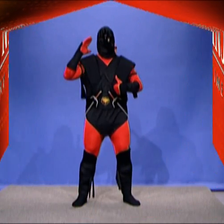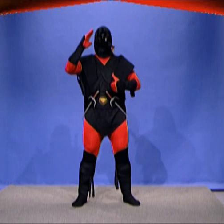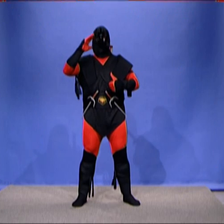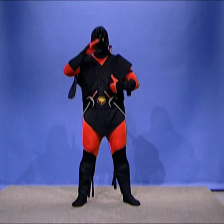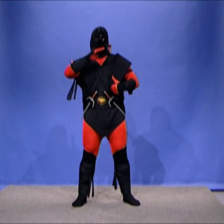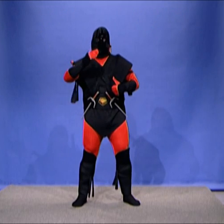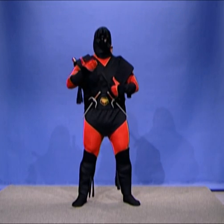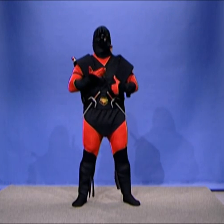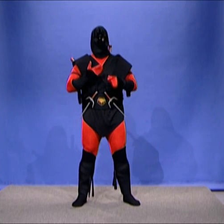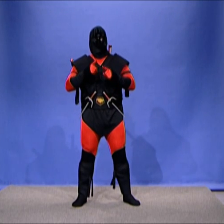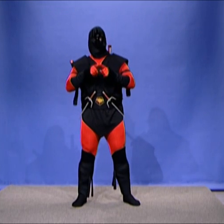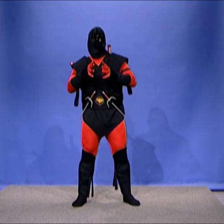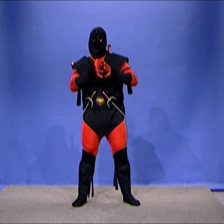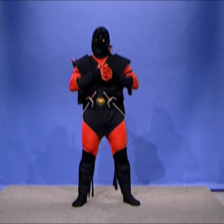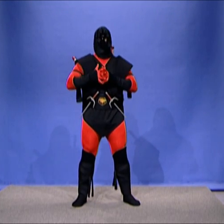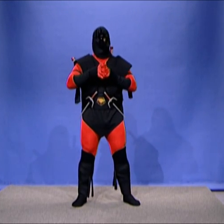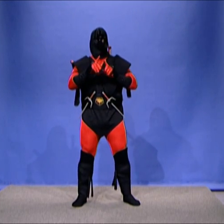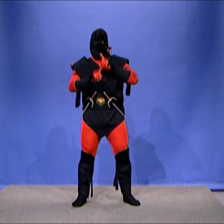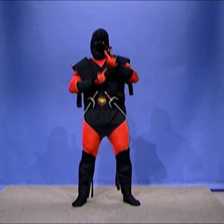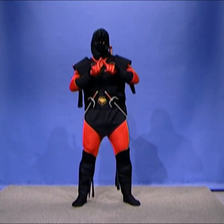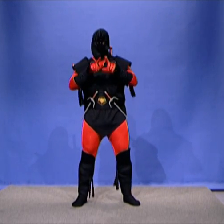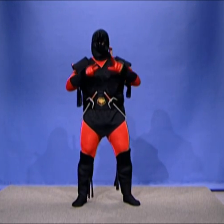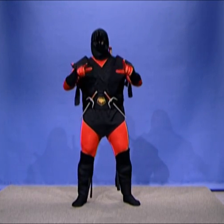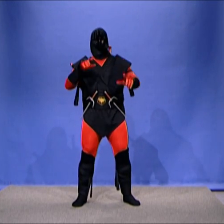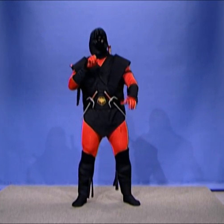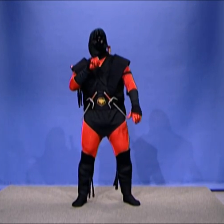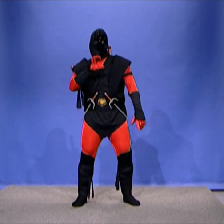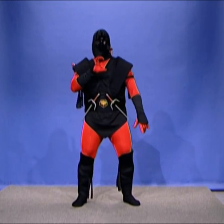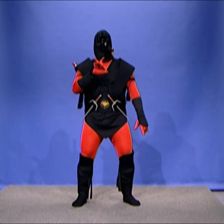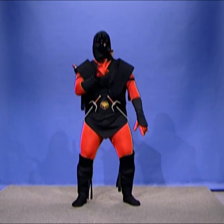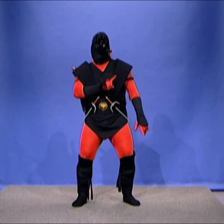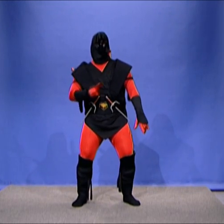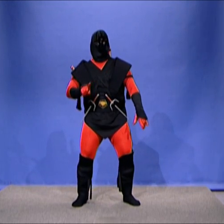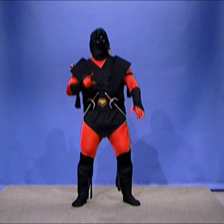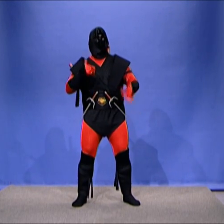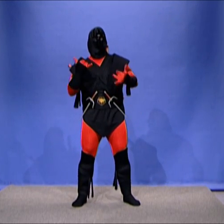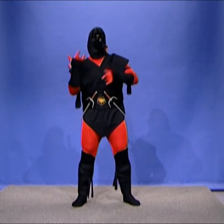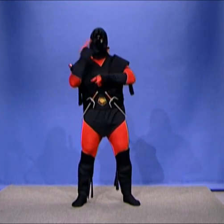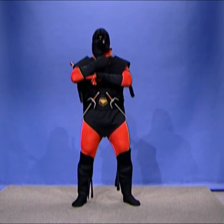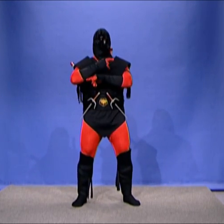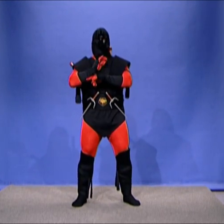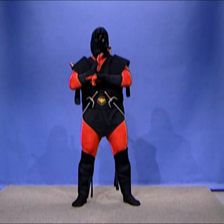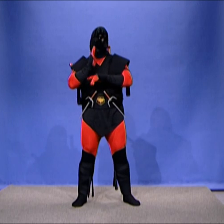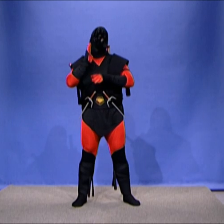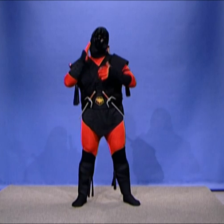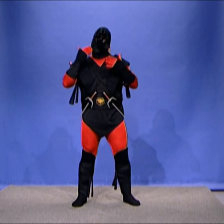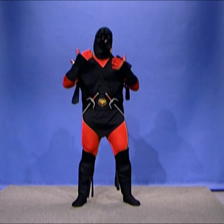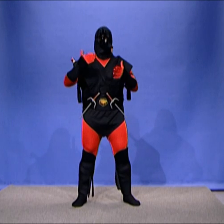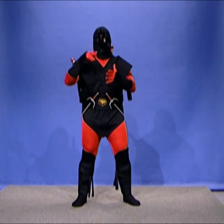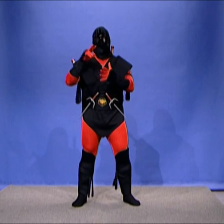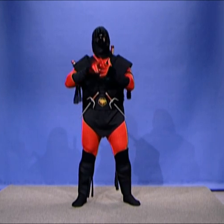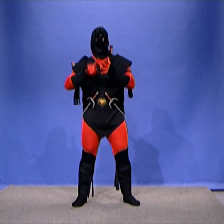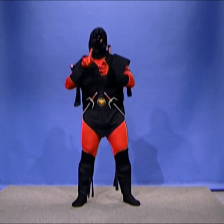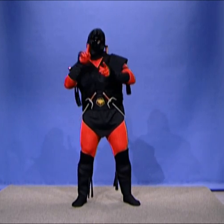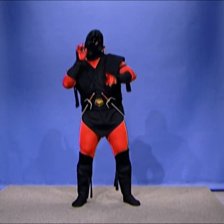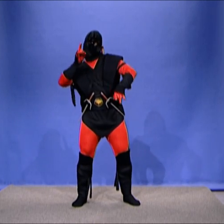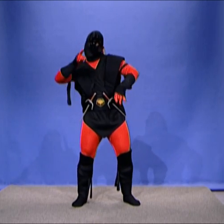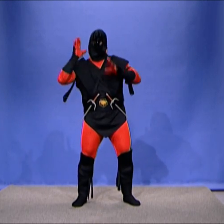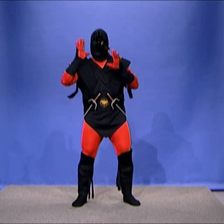Hi, and welcome to American Sign Language Santa Cruz. Today we're going to be reading Where the Wild Things Are. The